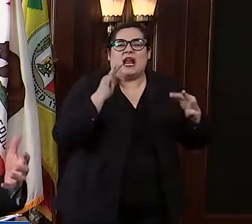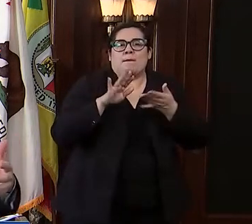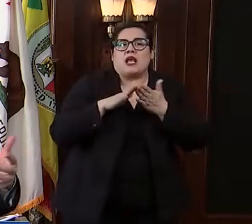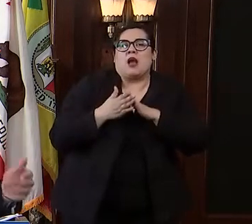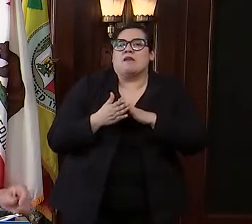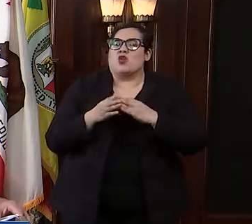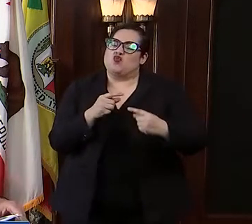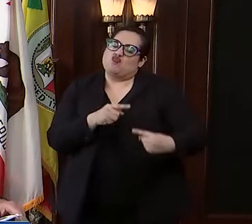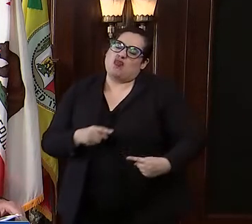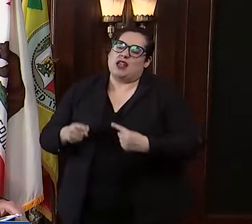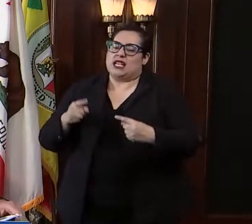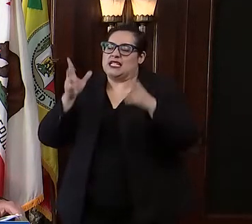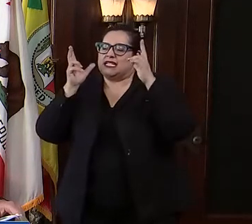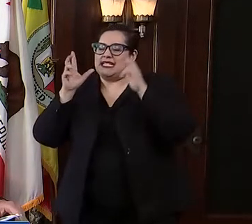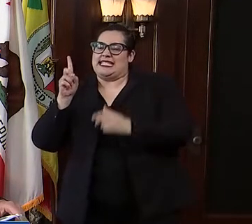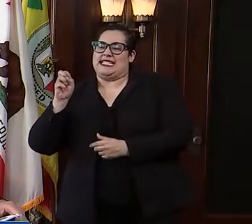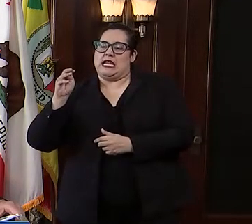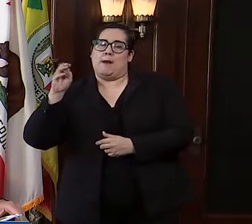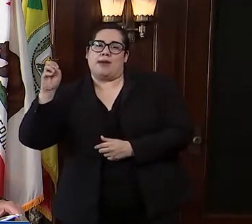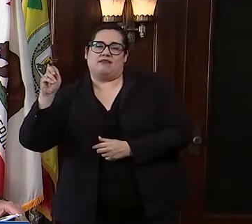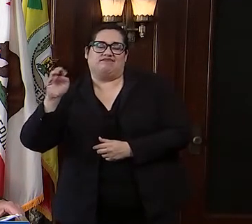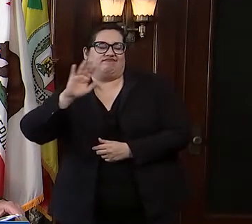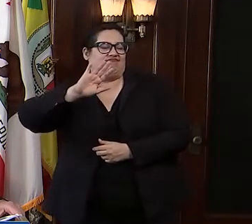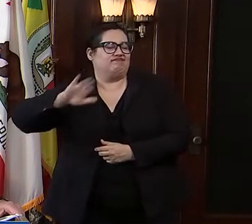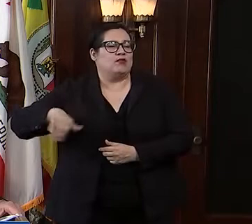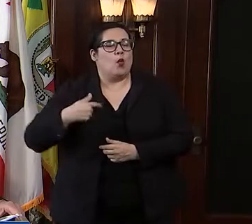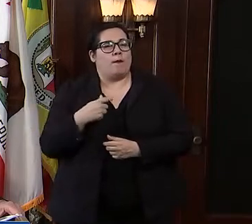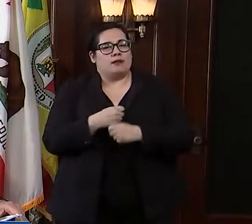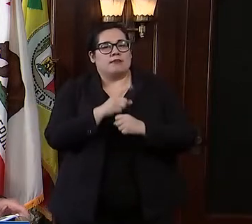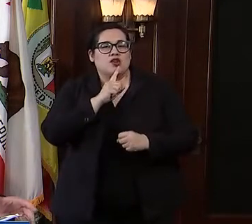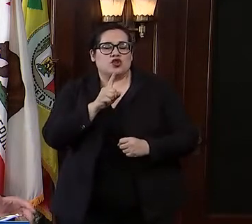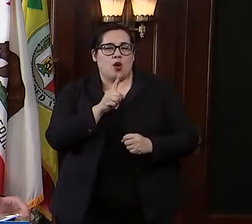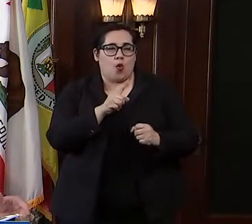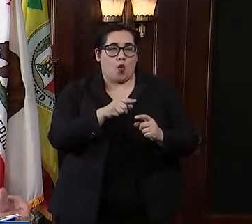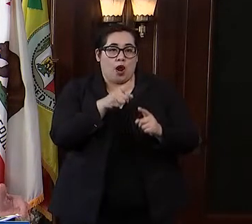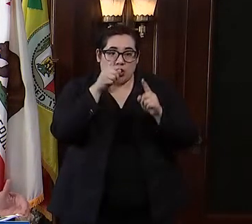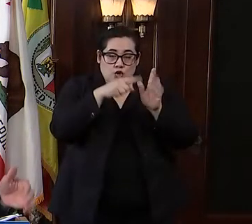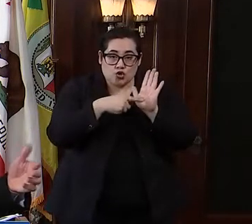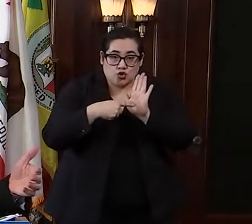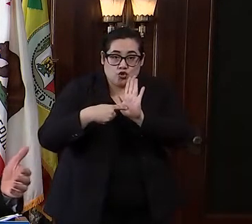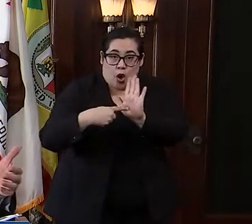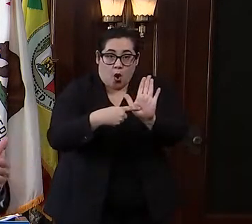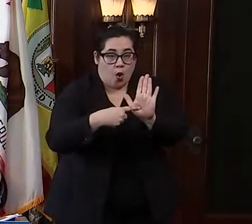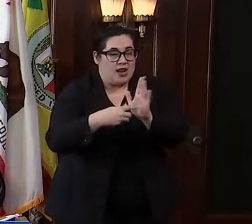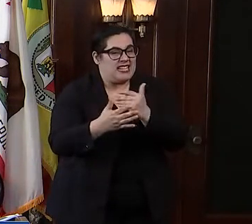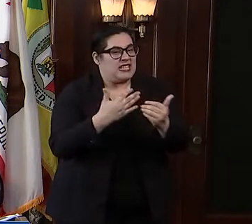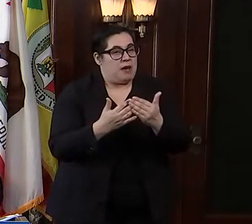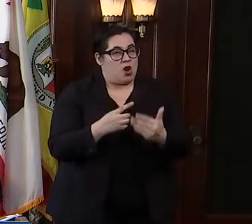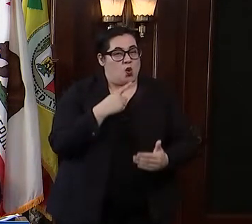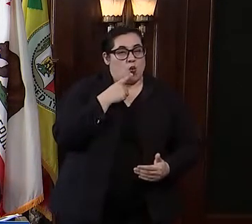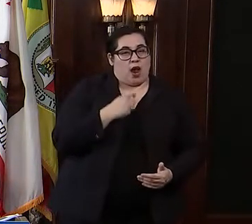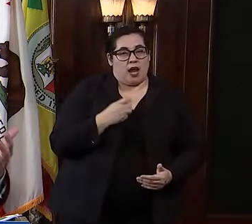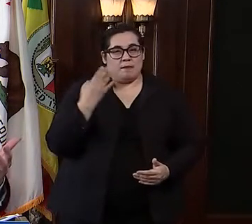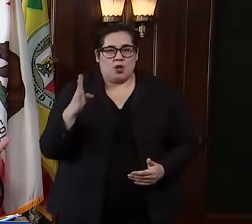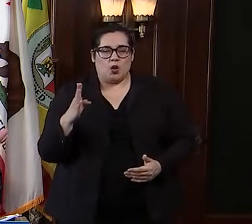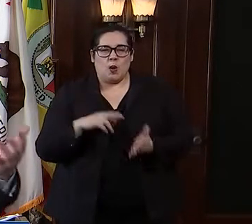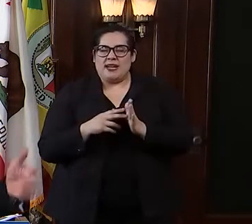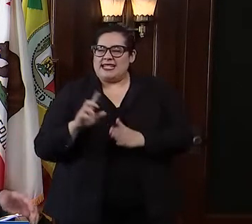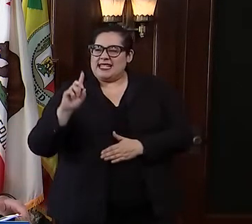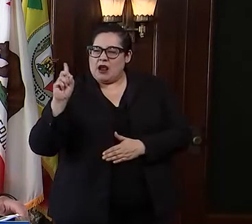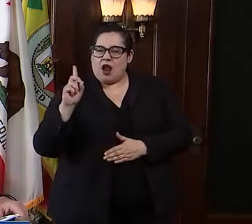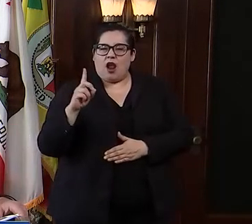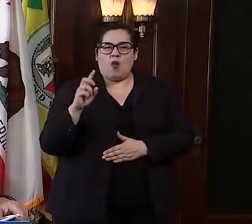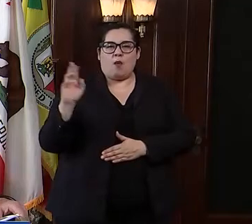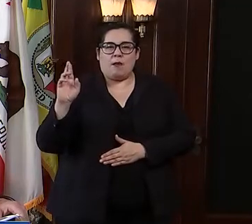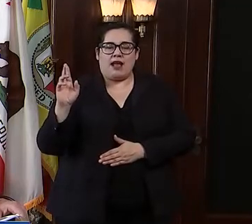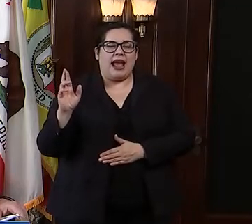bunch of wrestling demons. We need to make sure that we are pointing out across red and blue, which is something that I hate that we